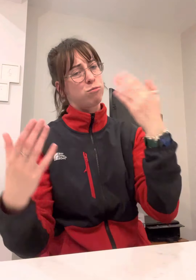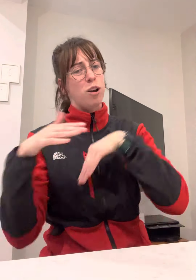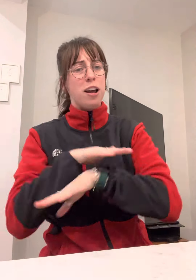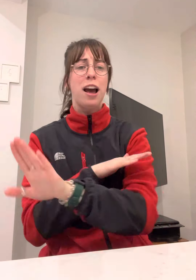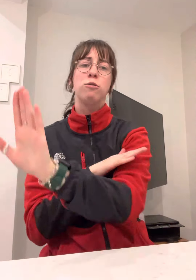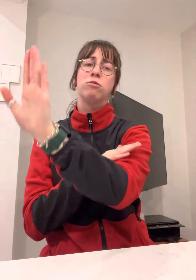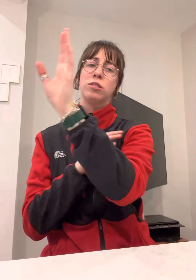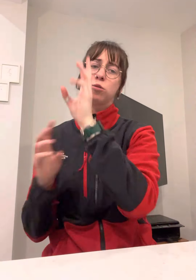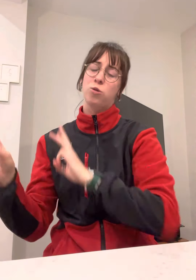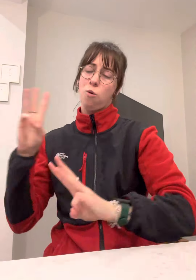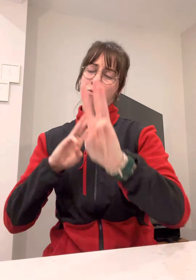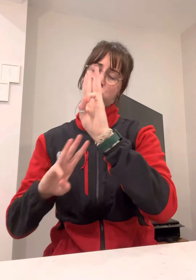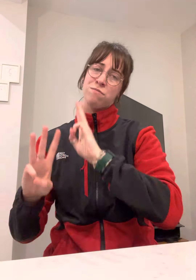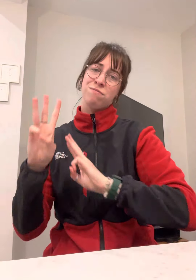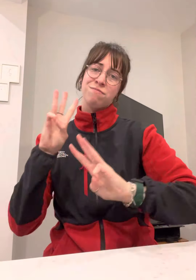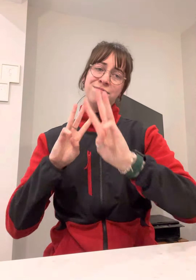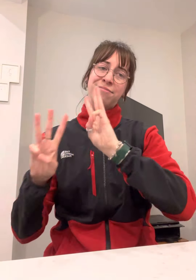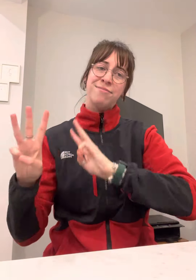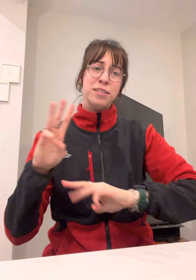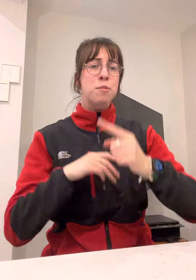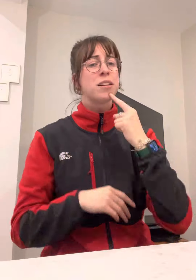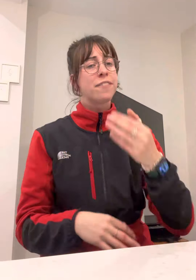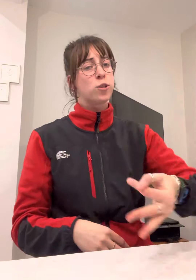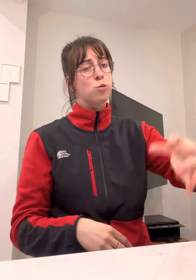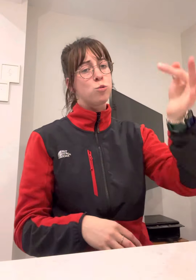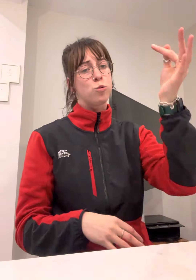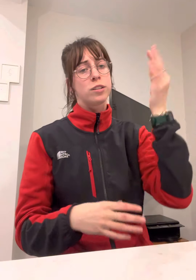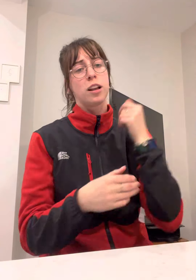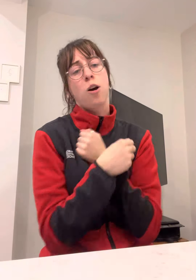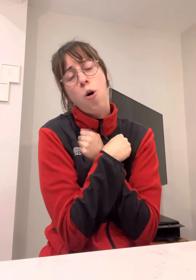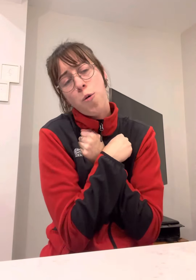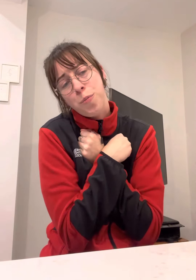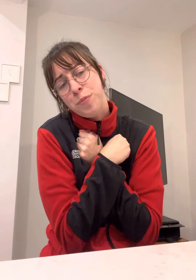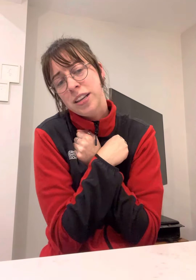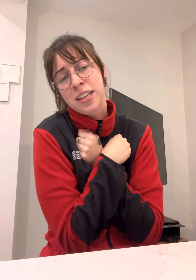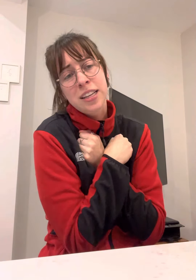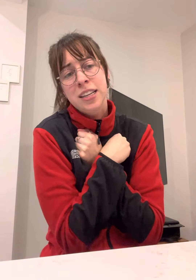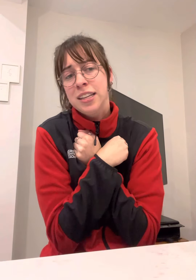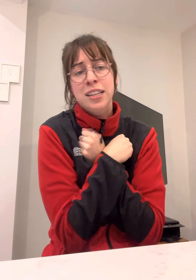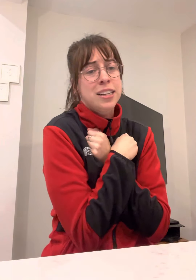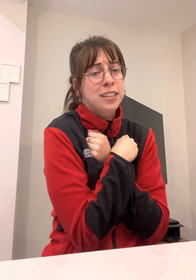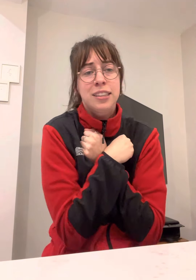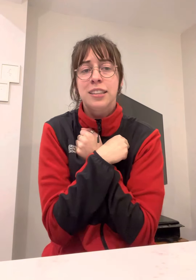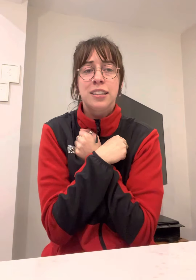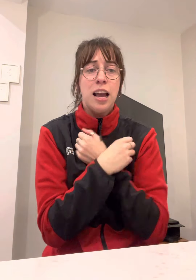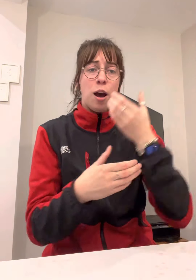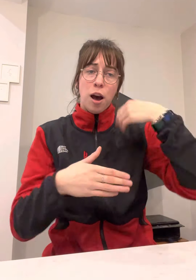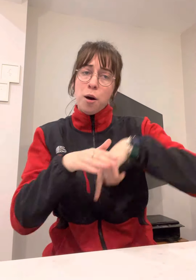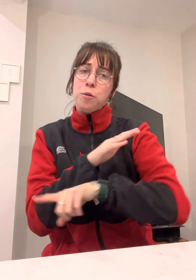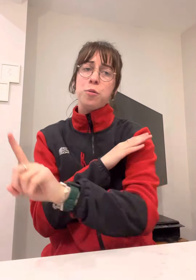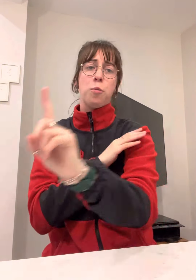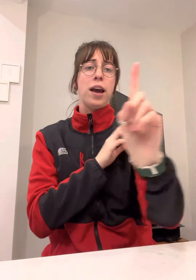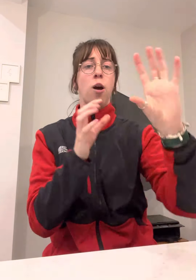out in the storm. But if you really hold me tight, all the way home I'll